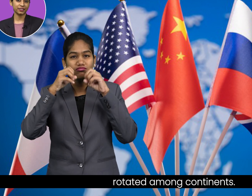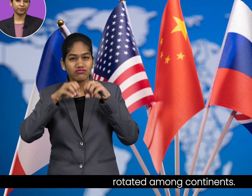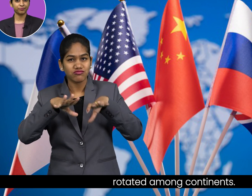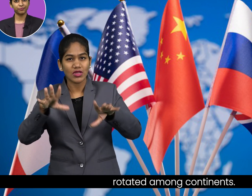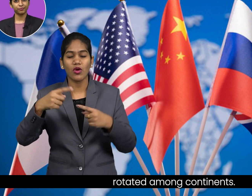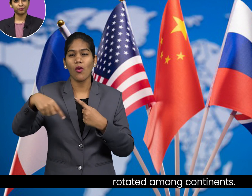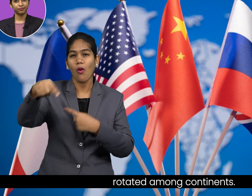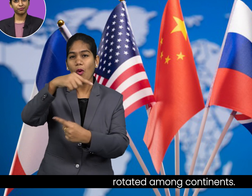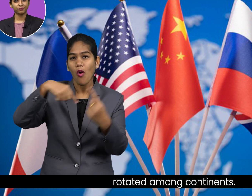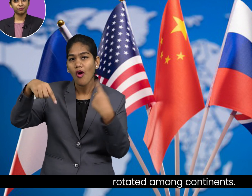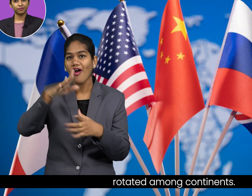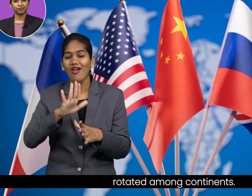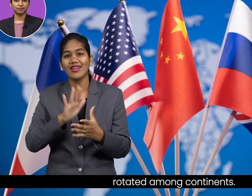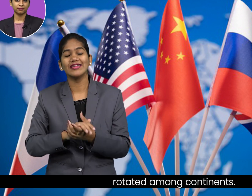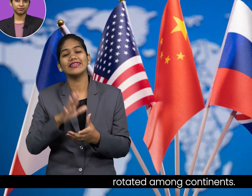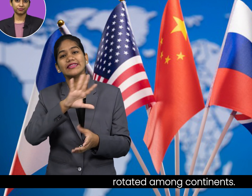continents.